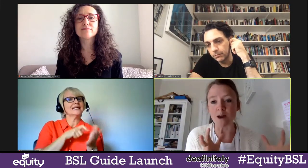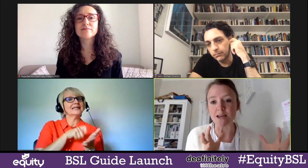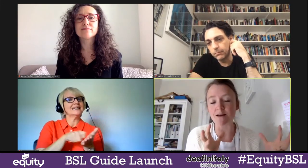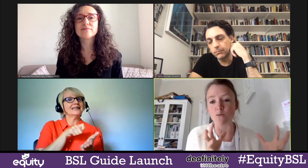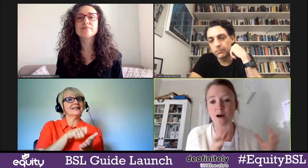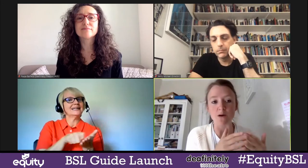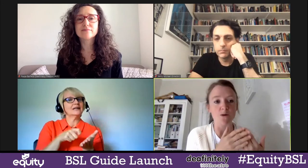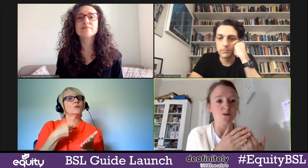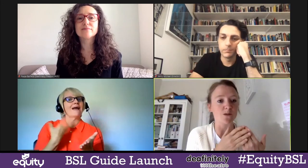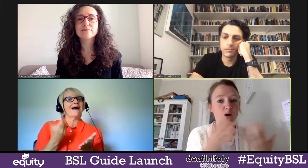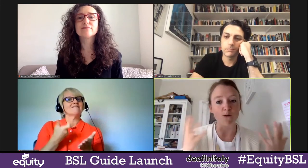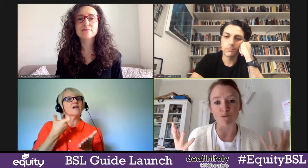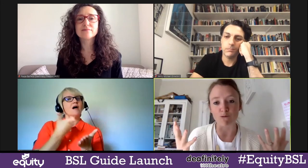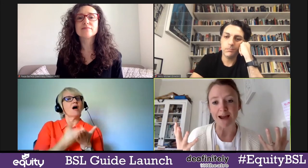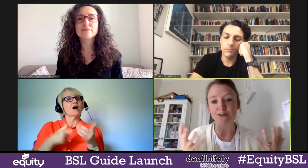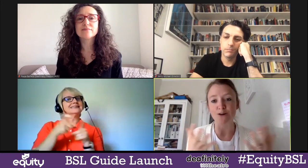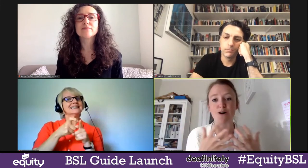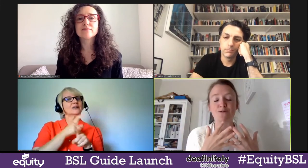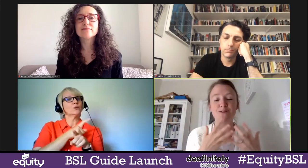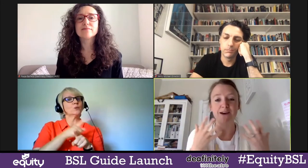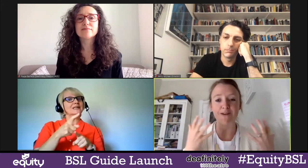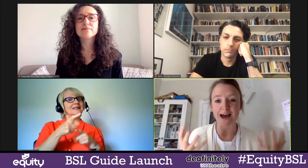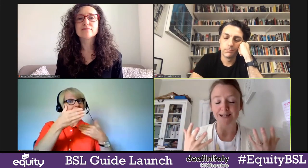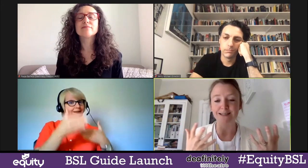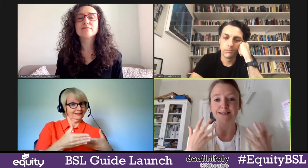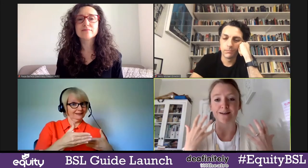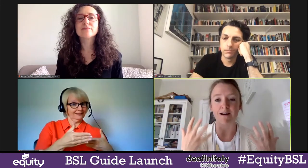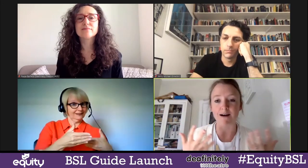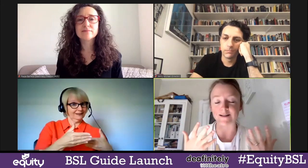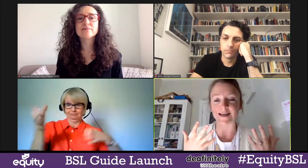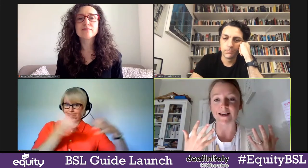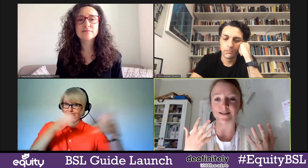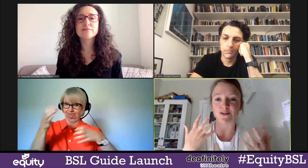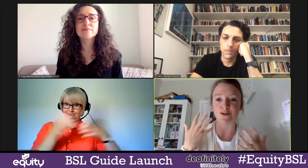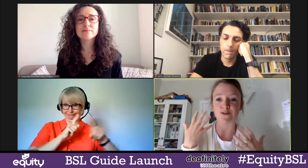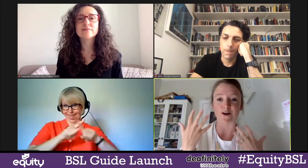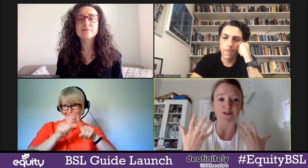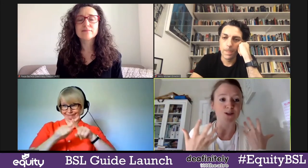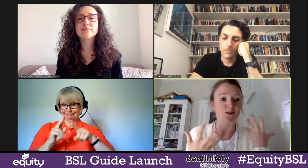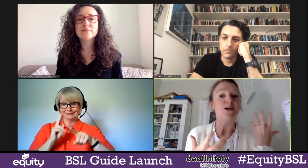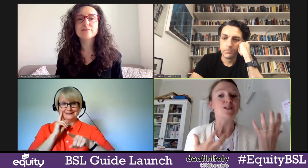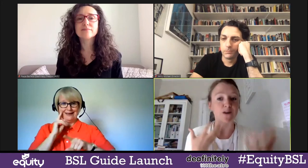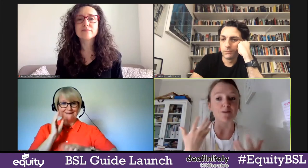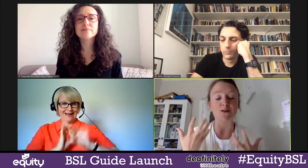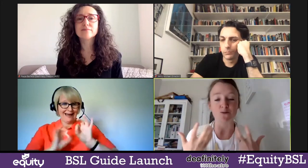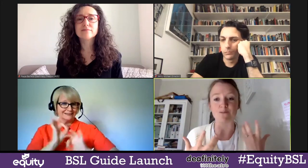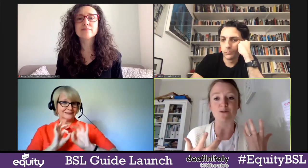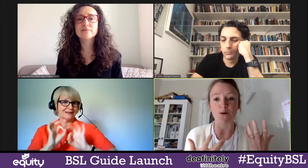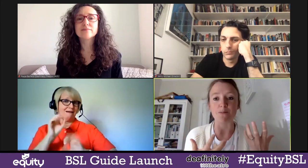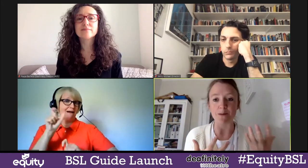week where we worked with a whole range of deaf actors and artists to start to develop the script from the